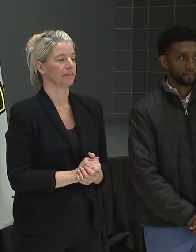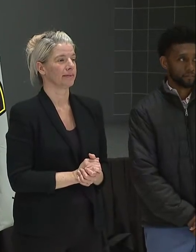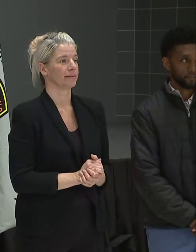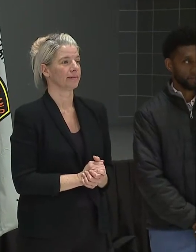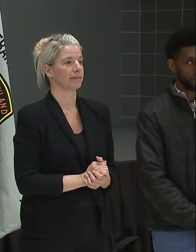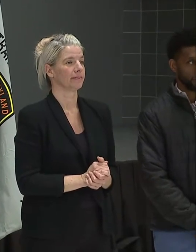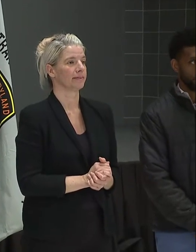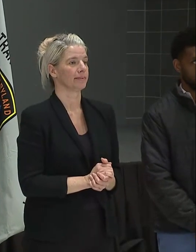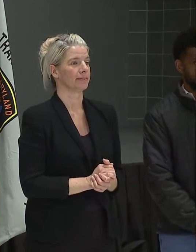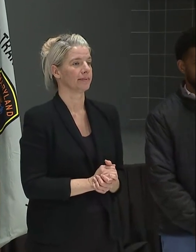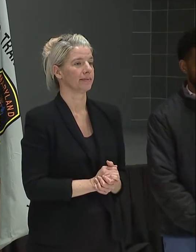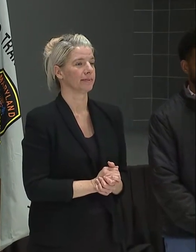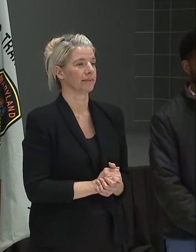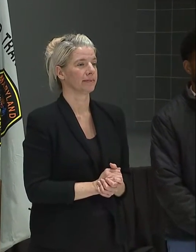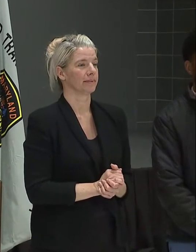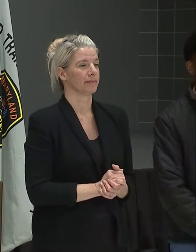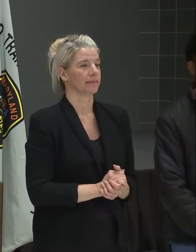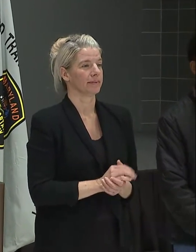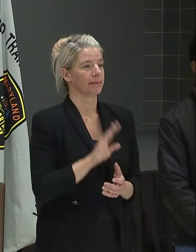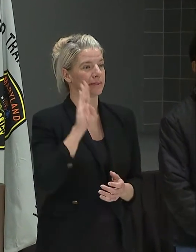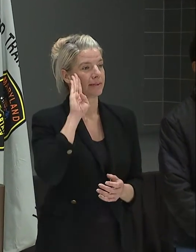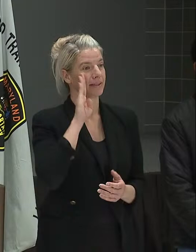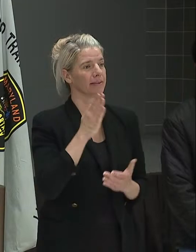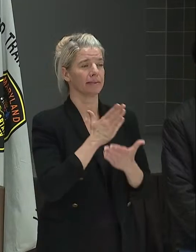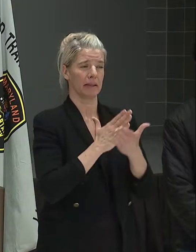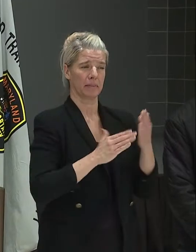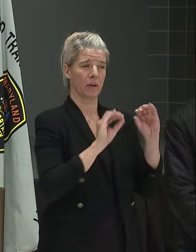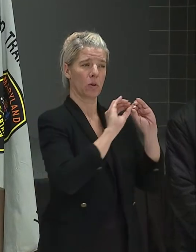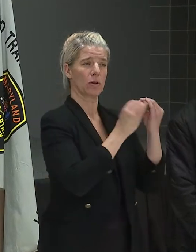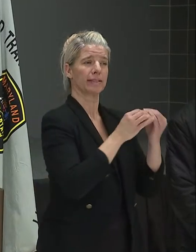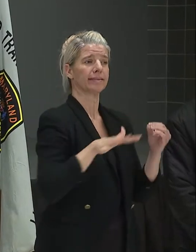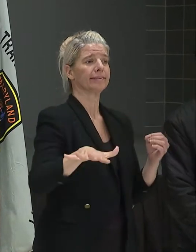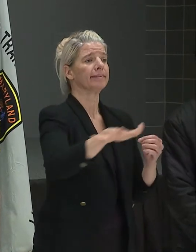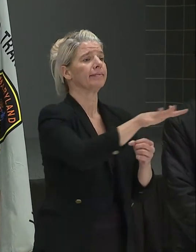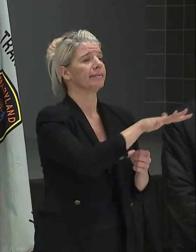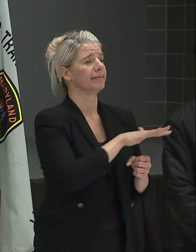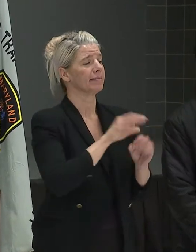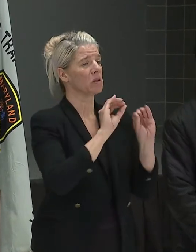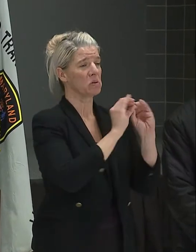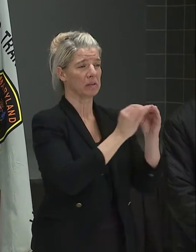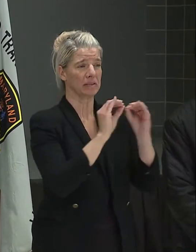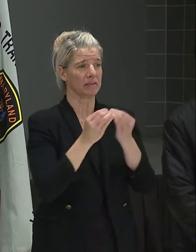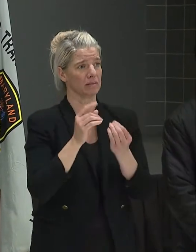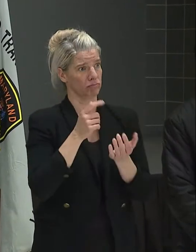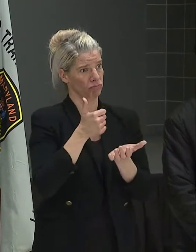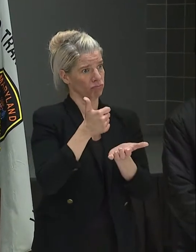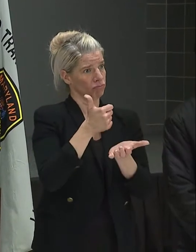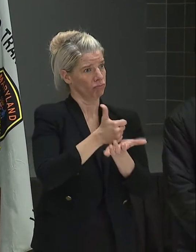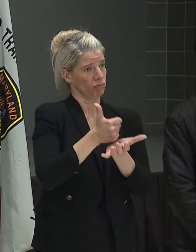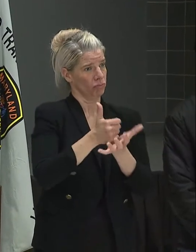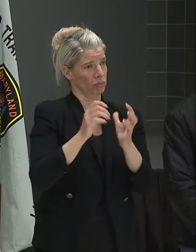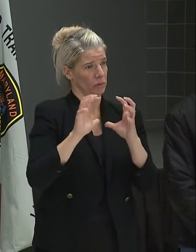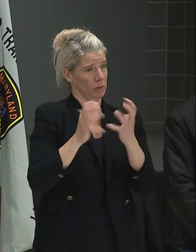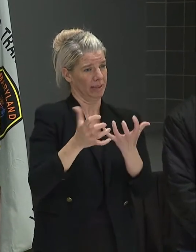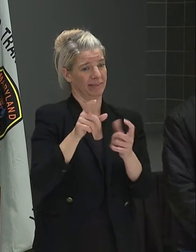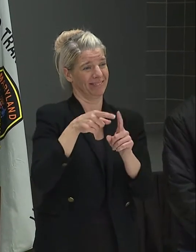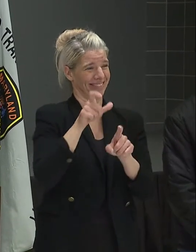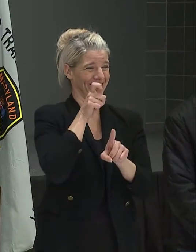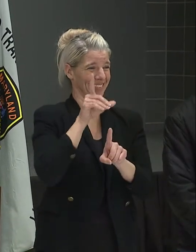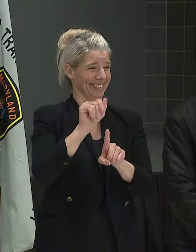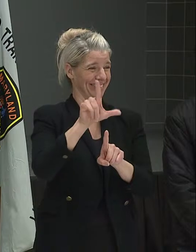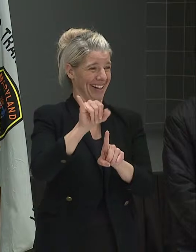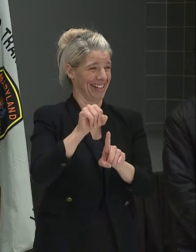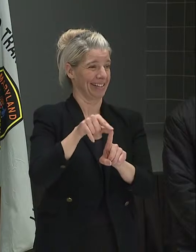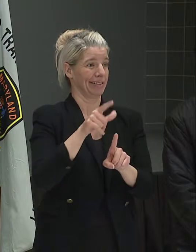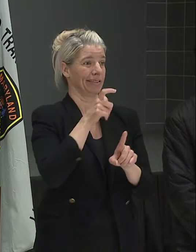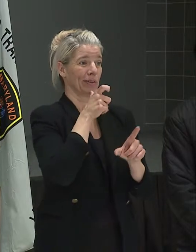Hi. I know that there are some organizations locally that are helping crews of the dolly and other crews that are on the cargo ships still stuck in the